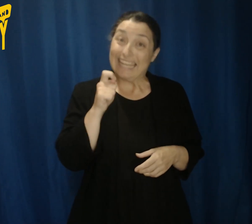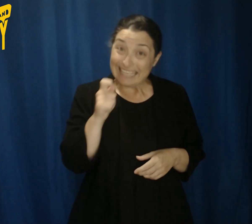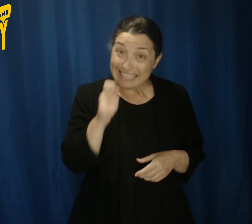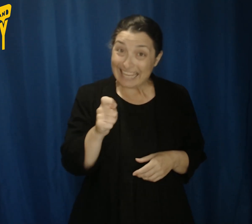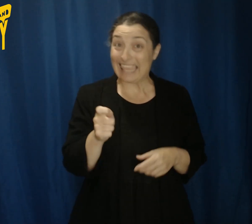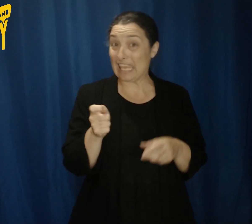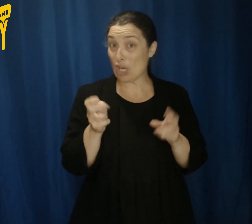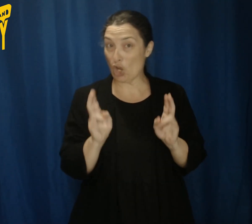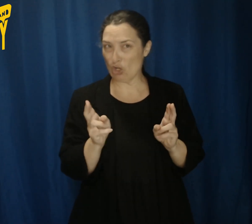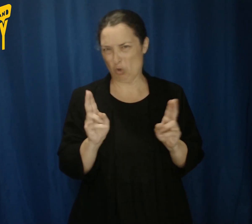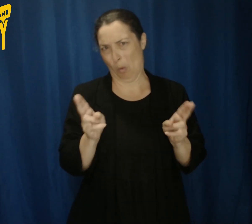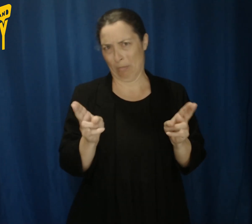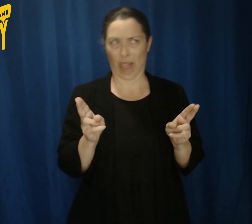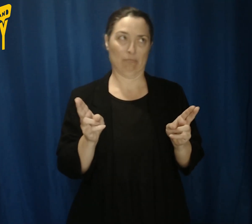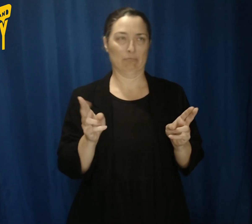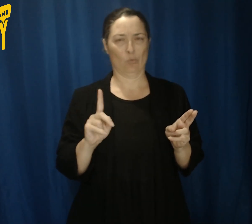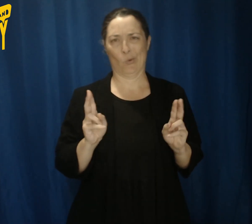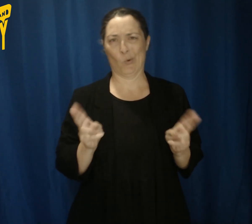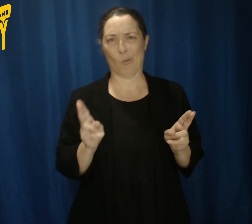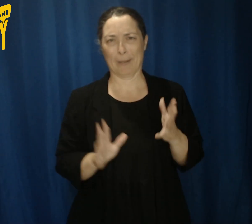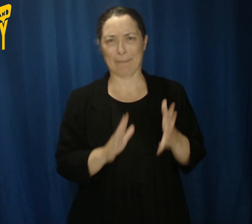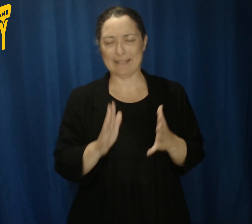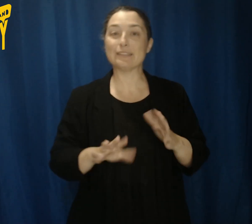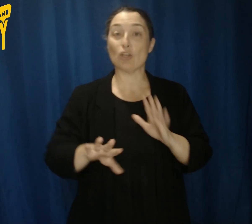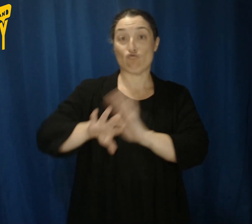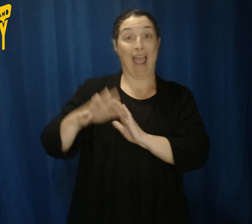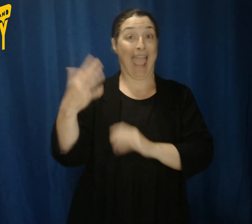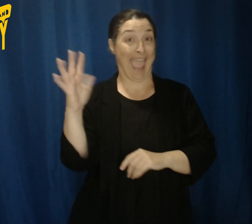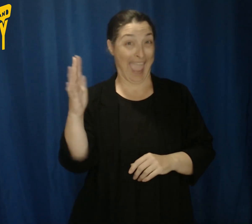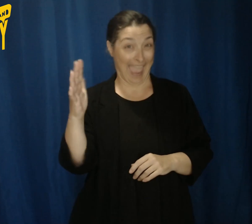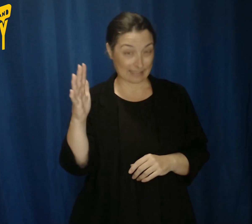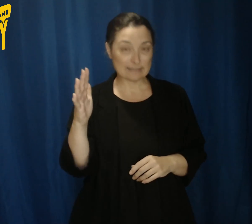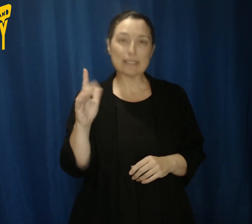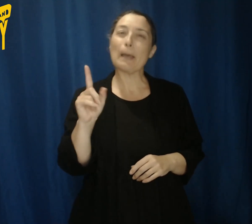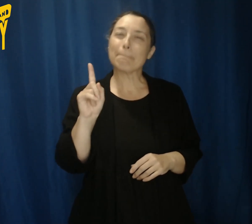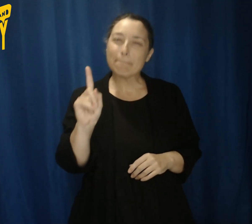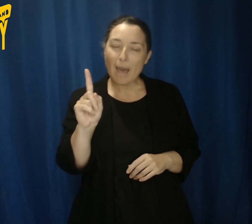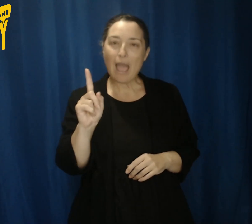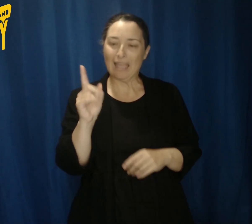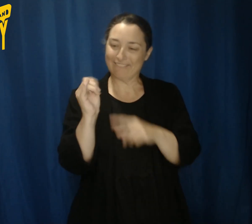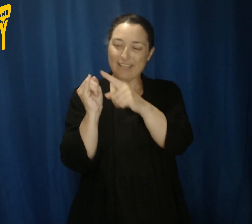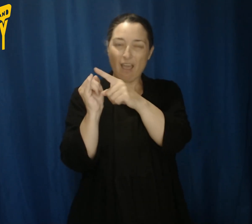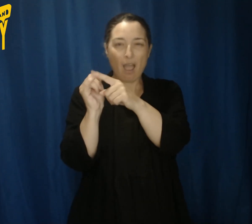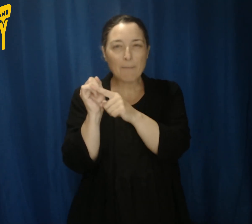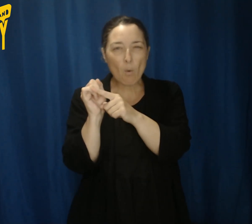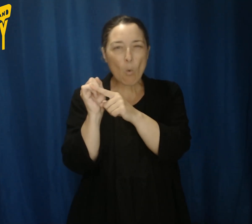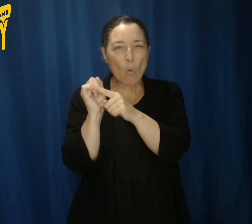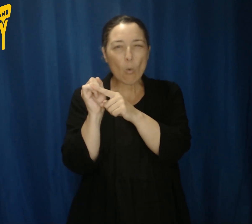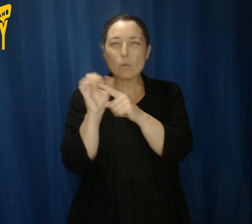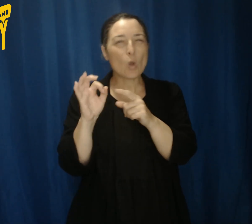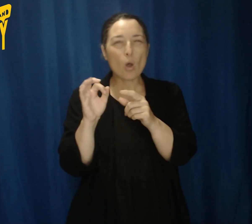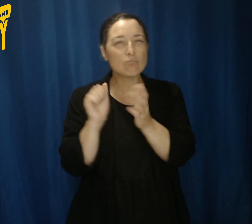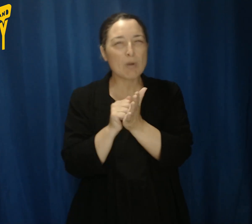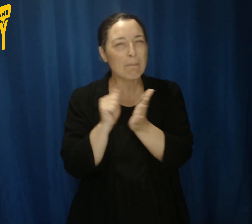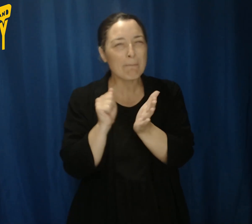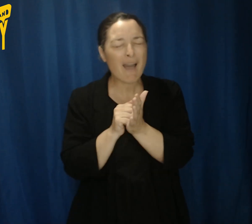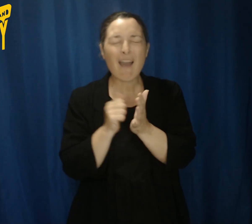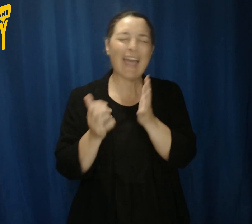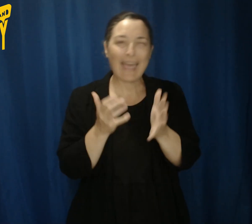whatever that is, right hand. But I've got this little tiny little finger. It's not a proper one. So I've got all these sorts of, a smaller